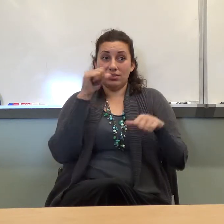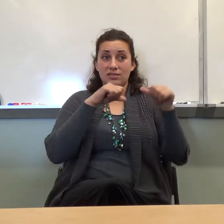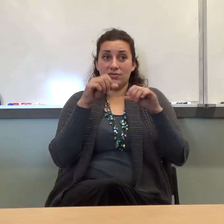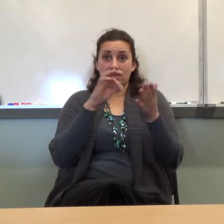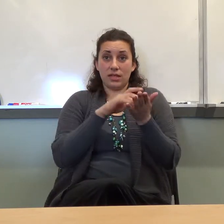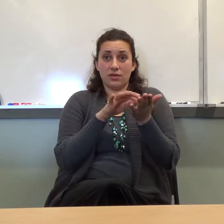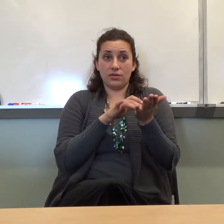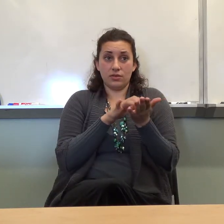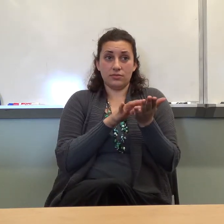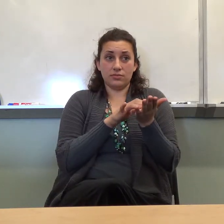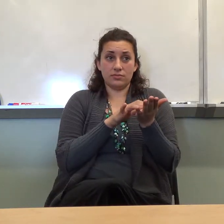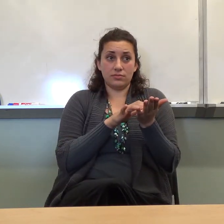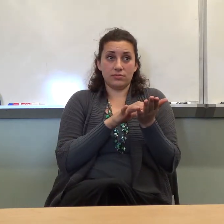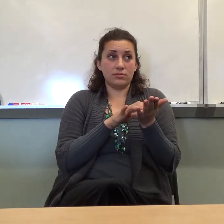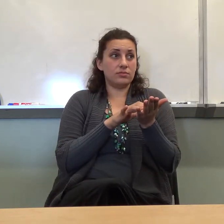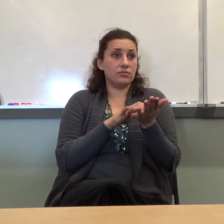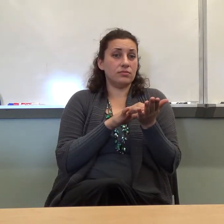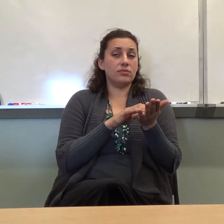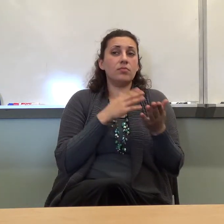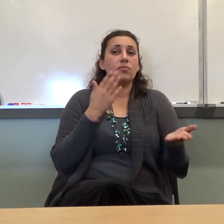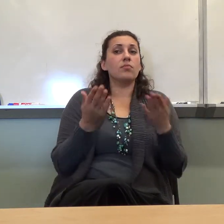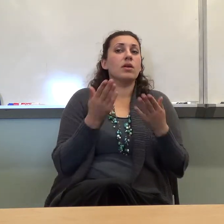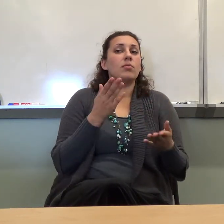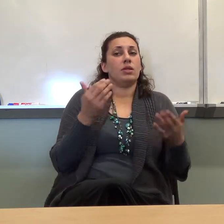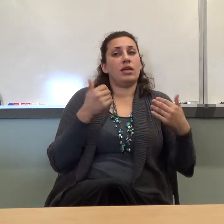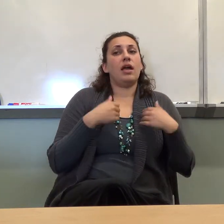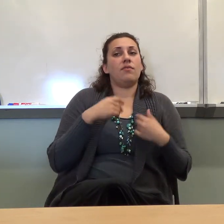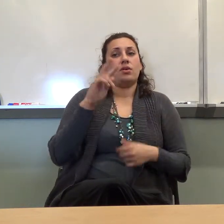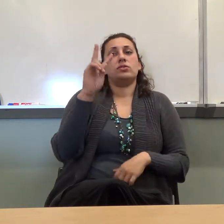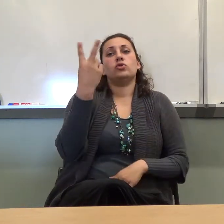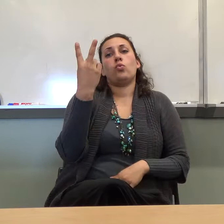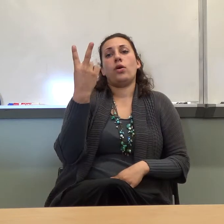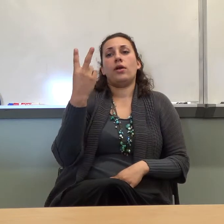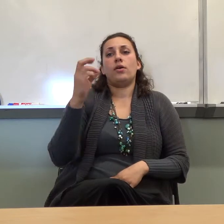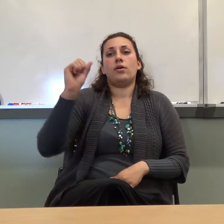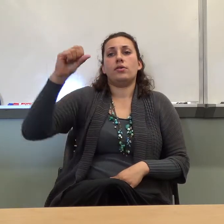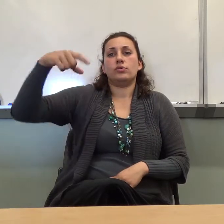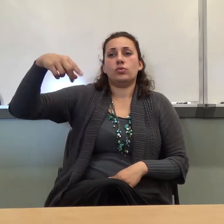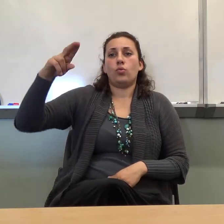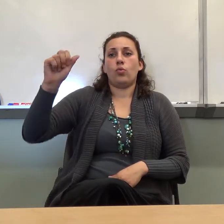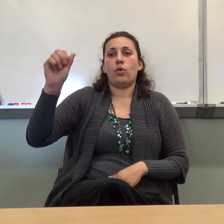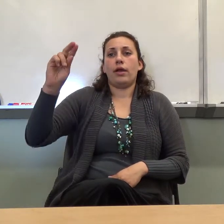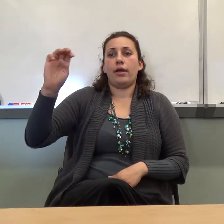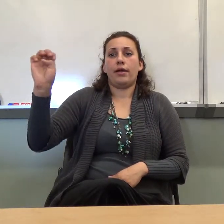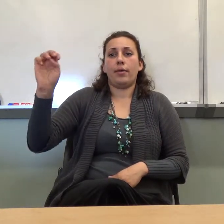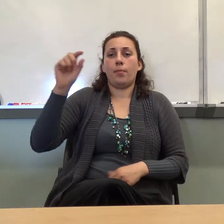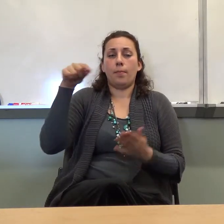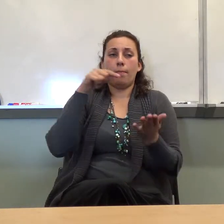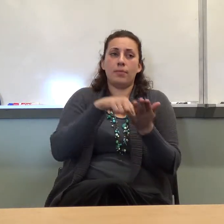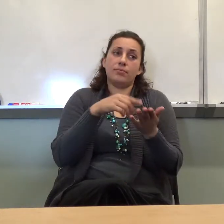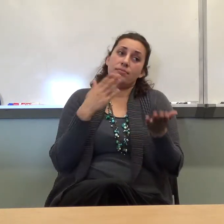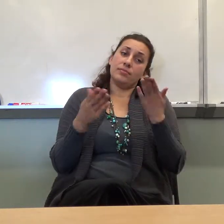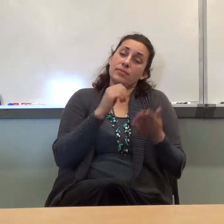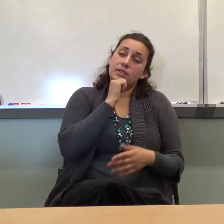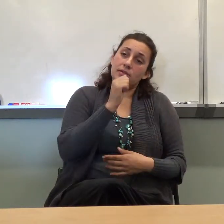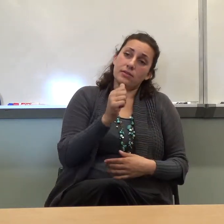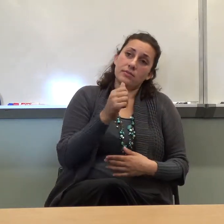if you have a scientific, you may have a square button on there, but you may not. You may have only an X to the Y kind of